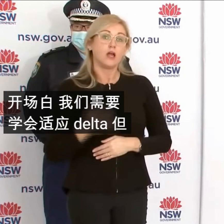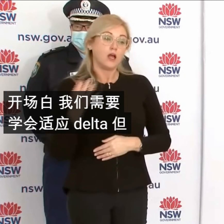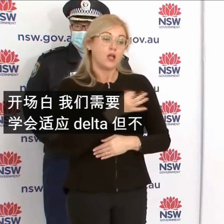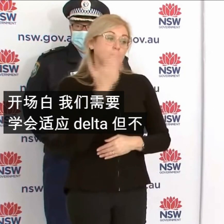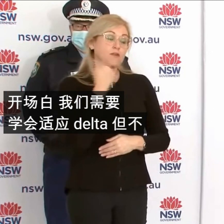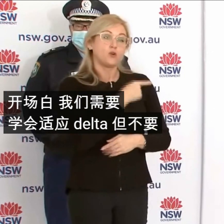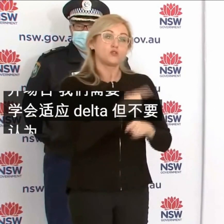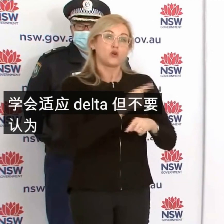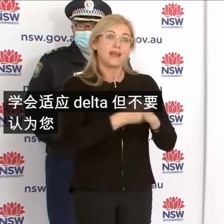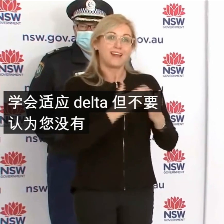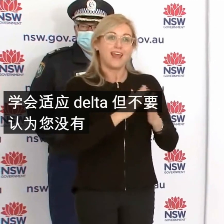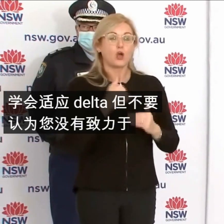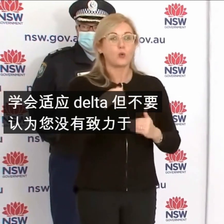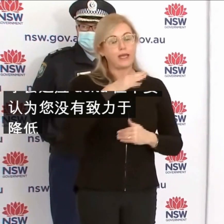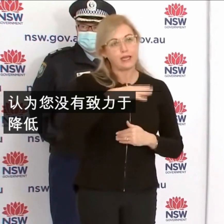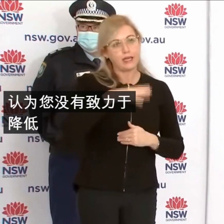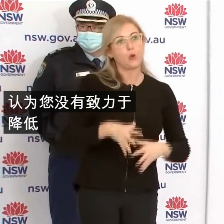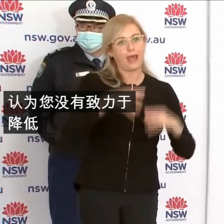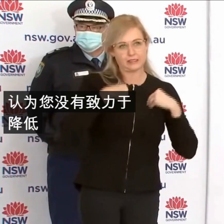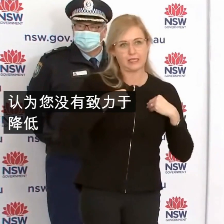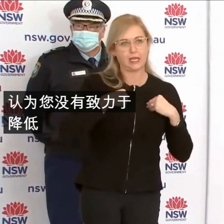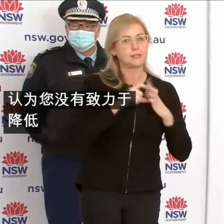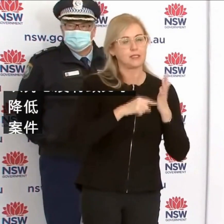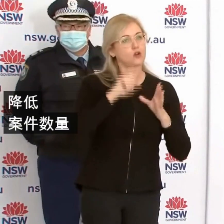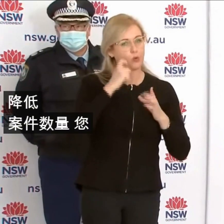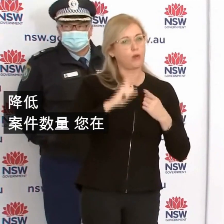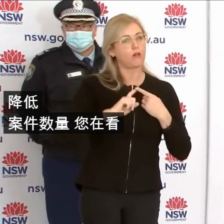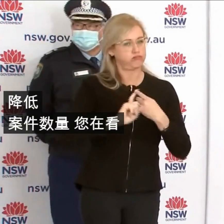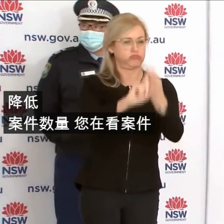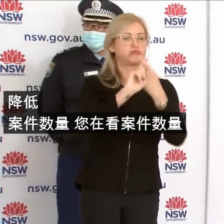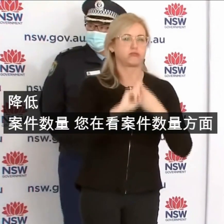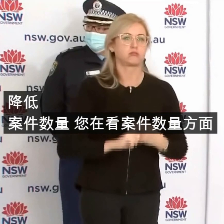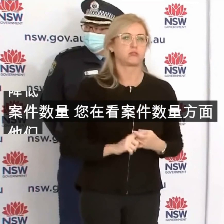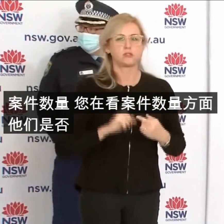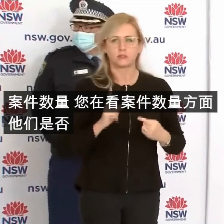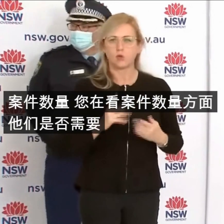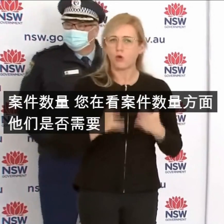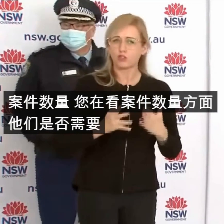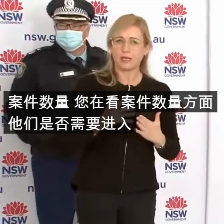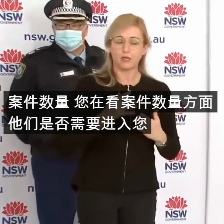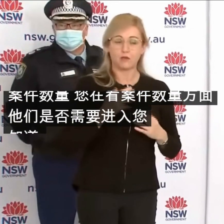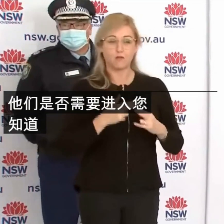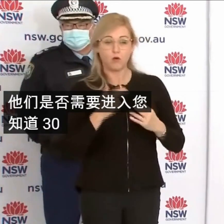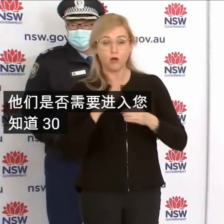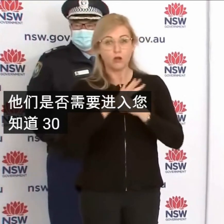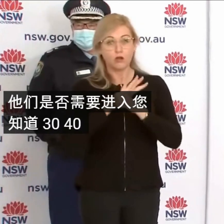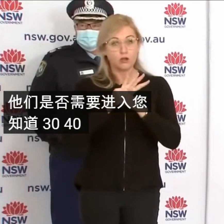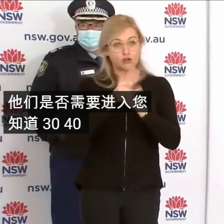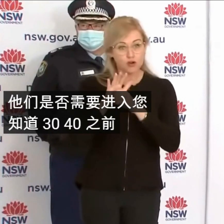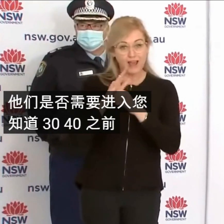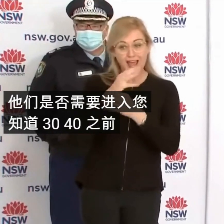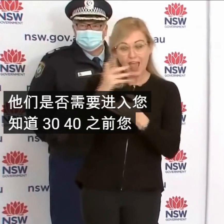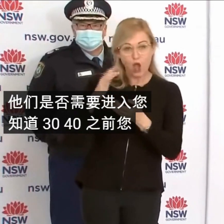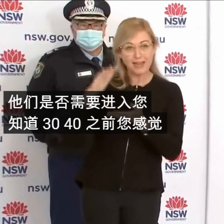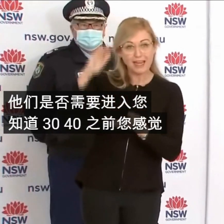Delta, but don't take that you're not committed to driving cases down. What are you looking at in terms of case numbers? Do they need to get into the 10s,